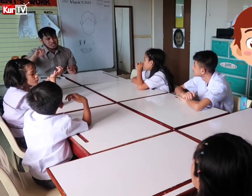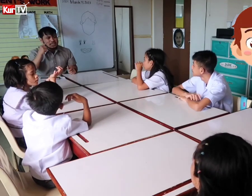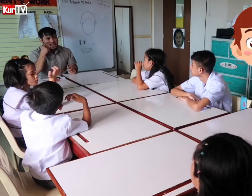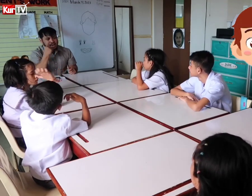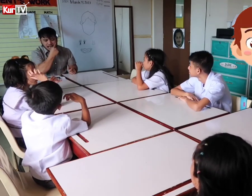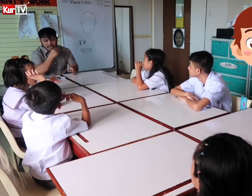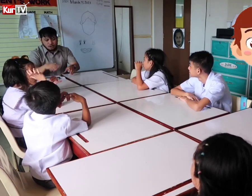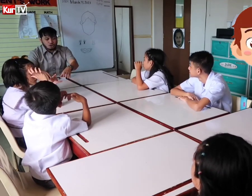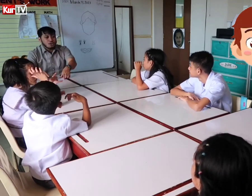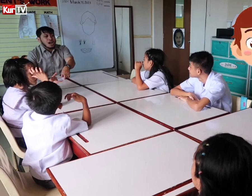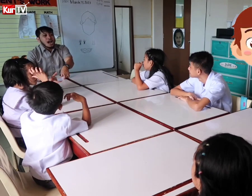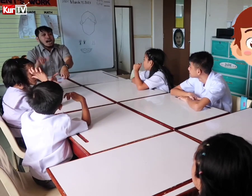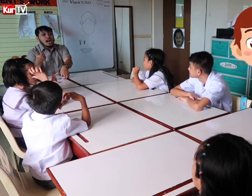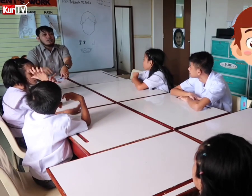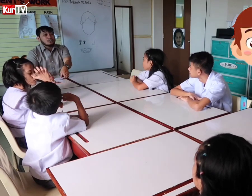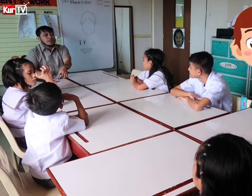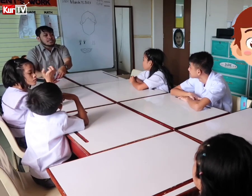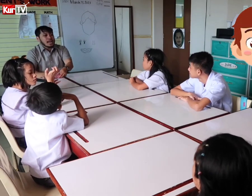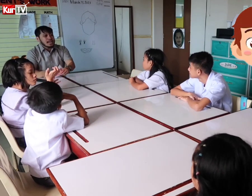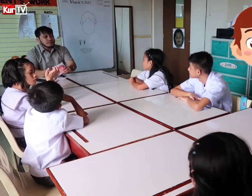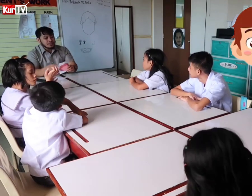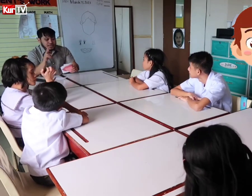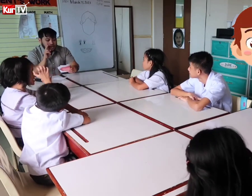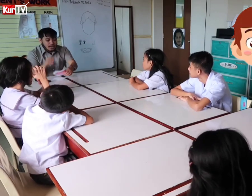sila. I. O. How do we sign? Vina.